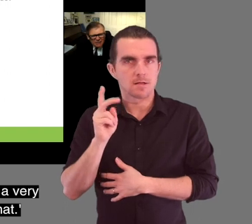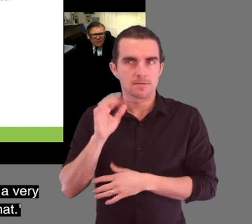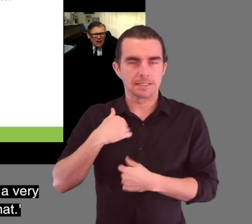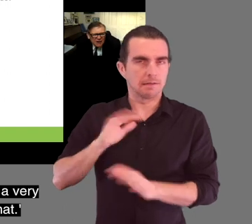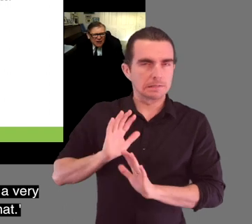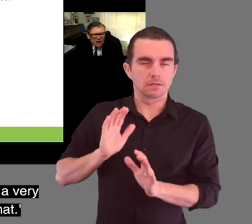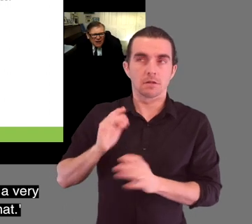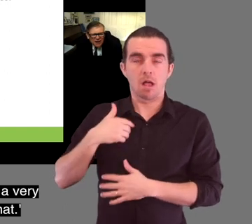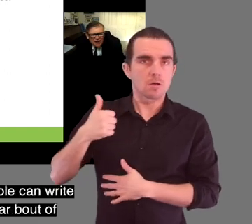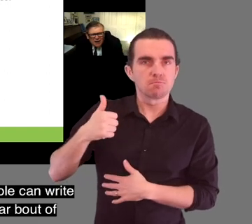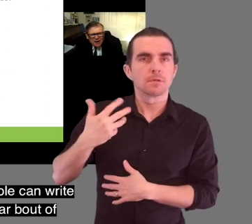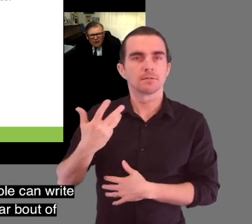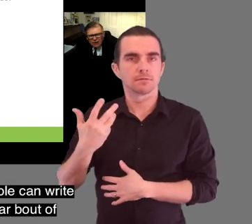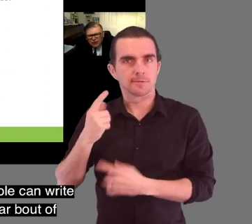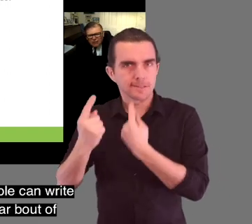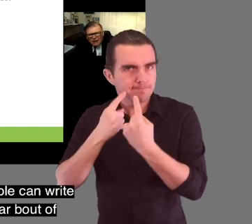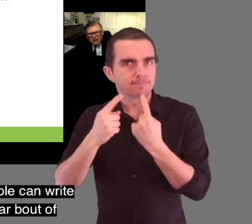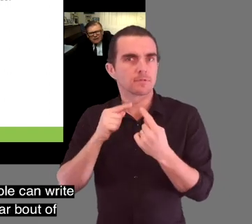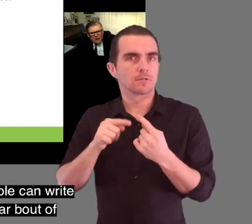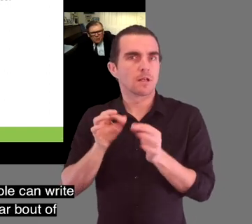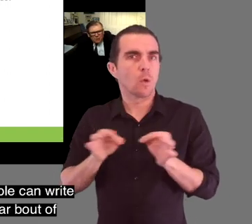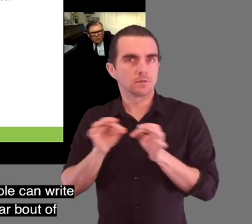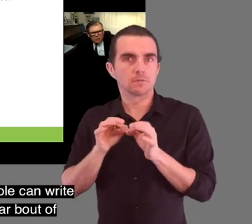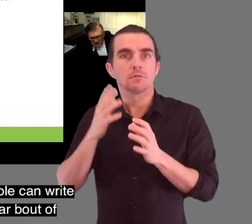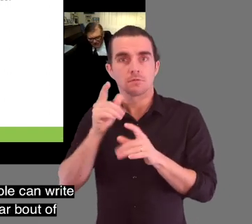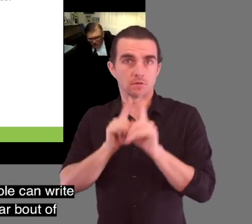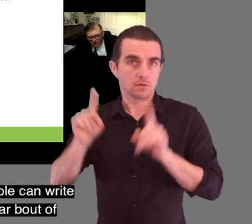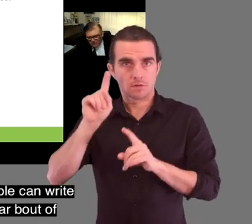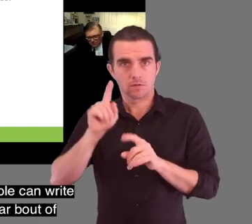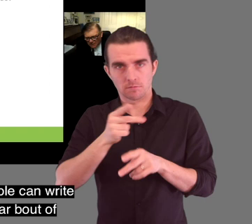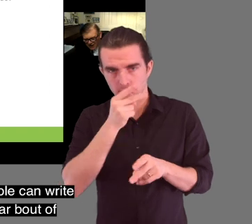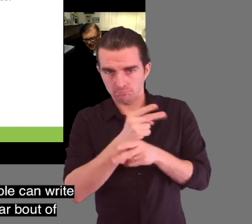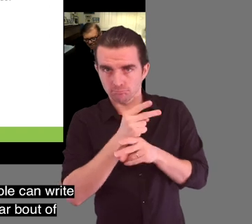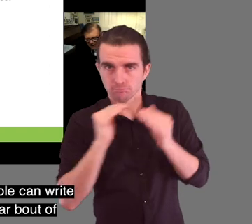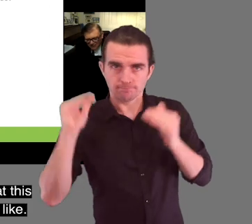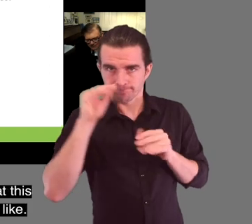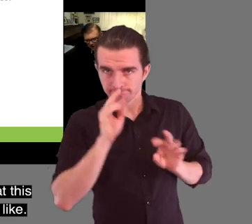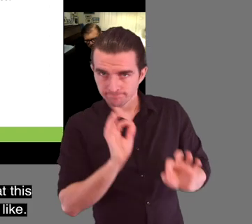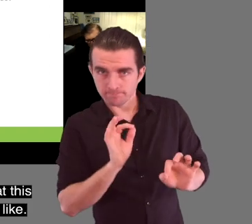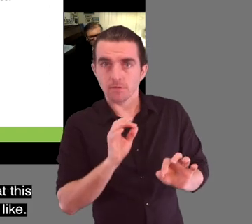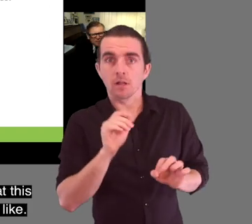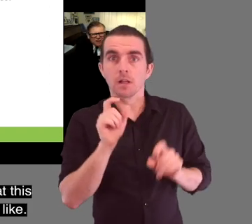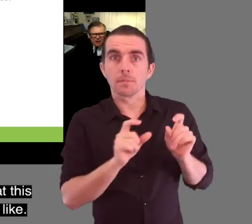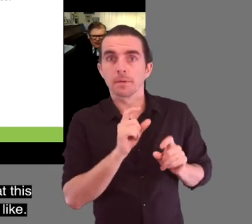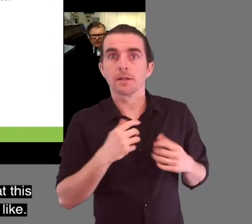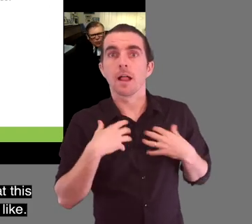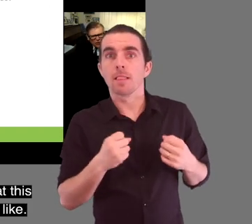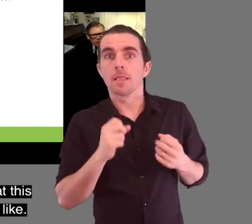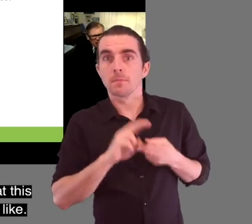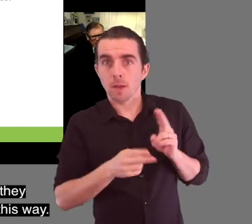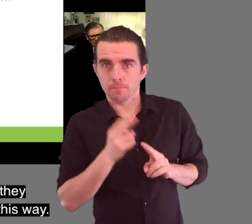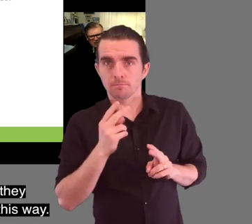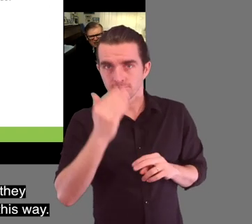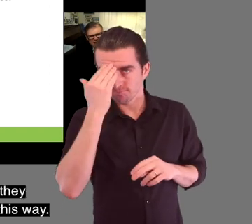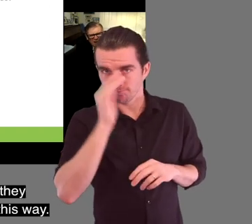that. Advanced directives, so people can write in advance of a particular bout of health problems that this is what they